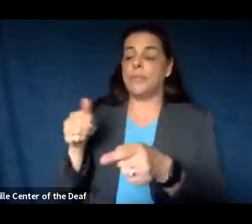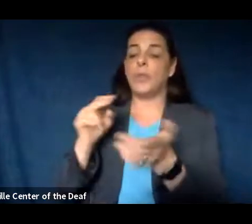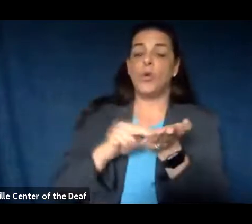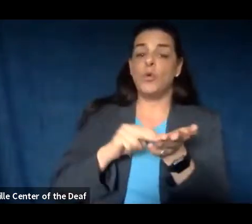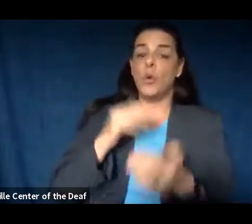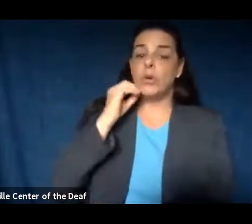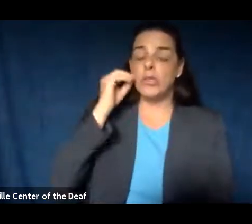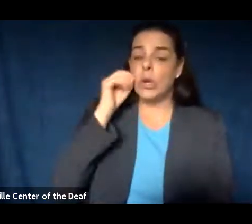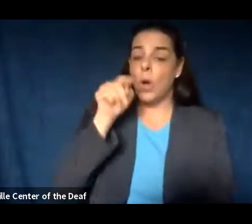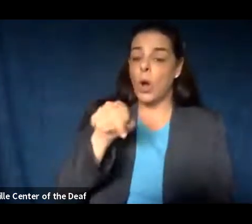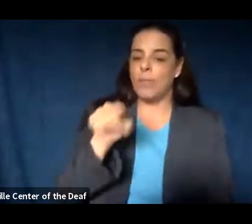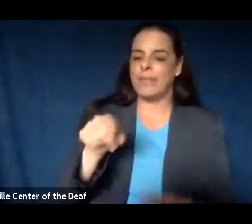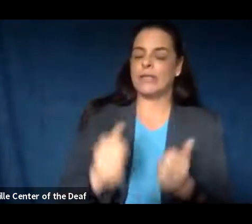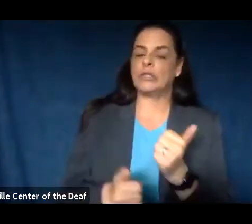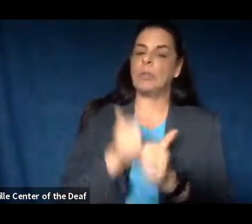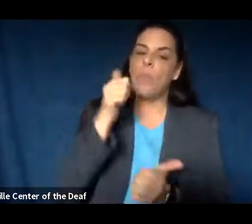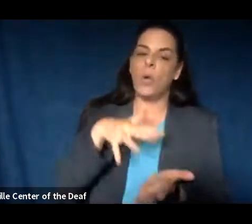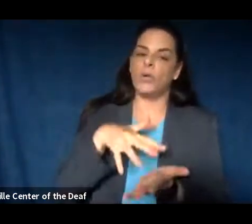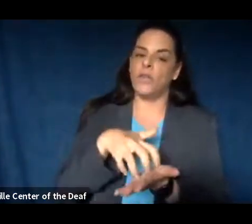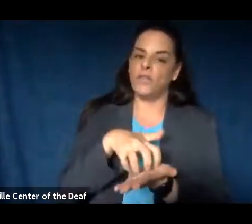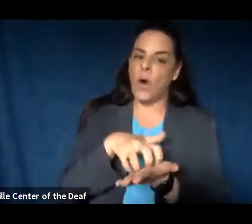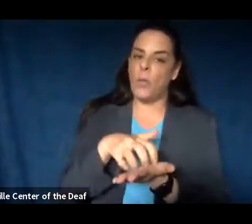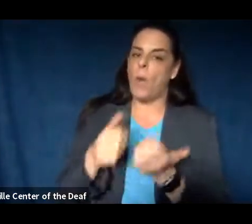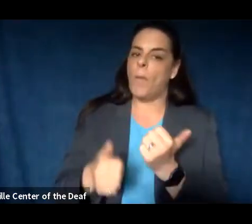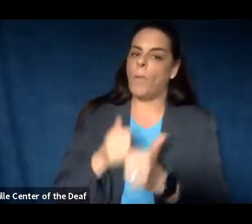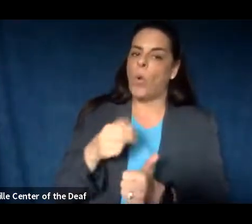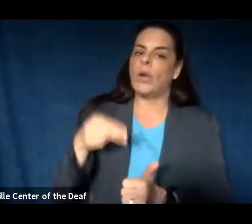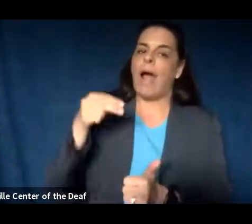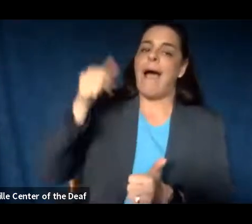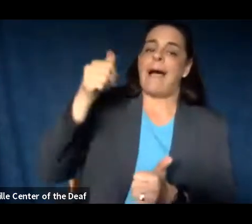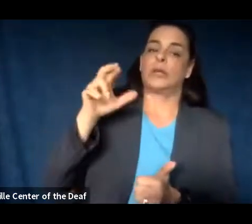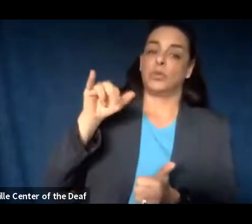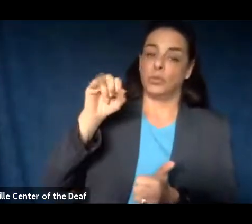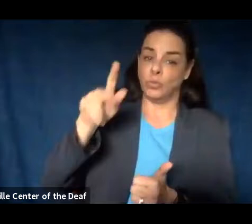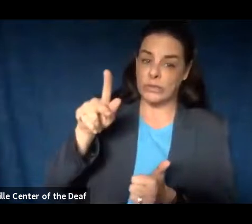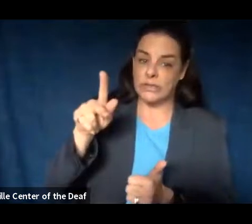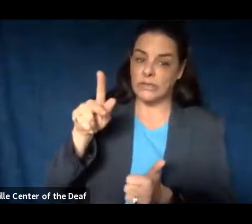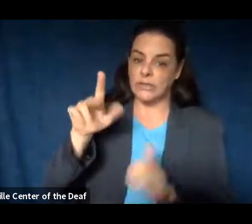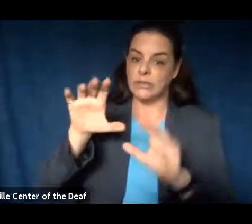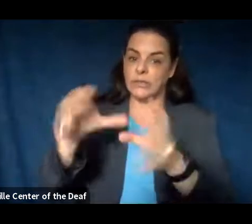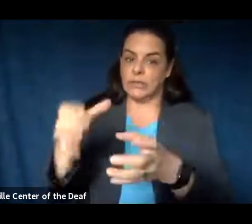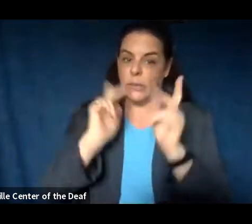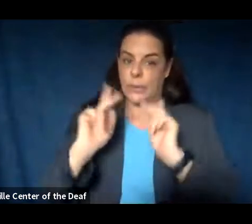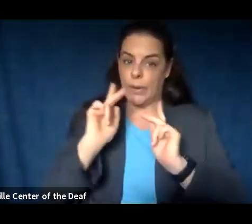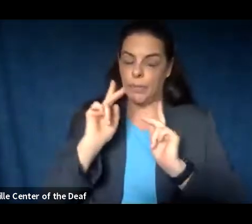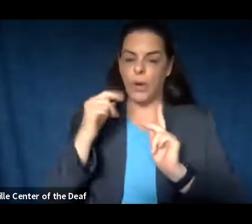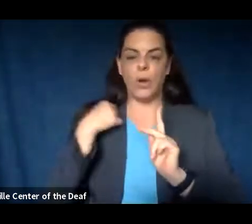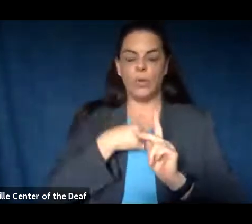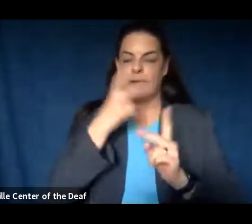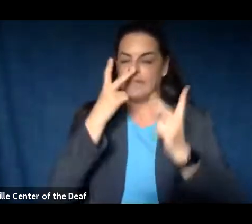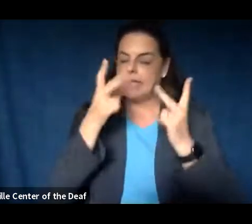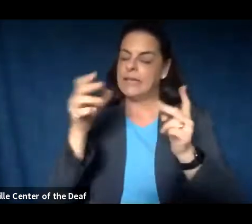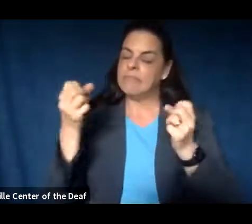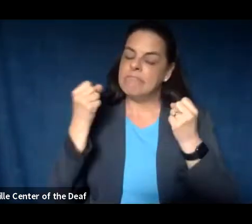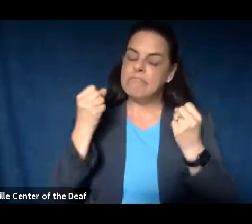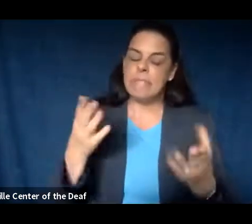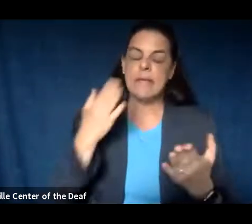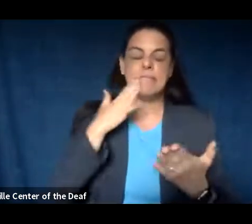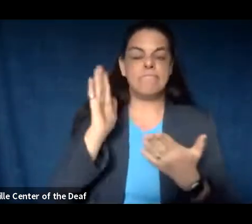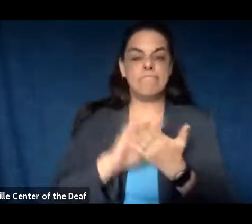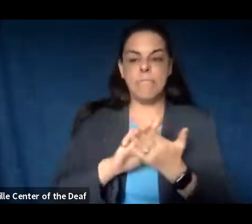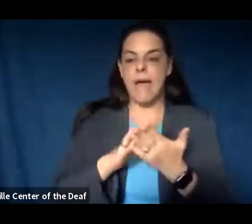that's our most vulnerable, highest risk population. We've seen a lot of negative consequences that can come